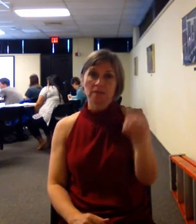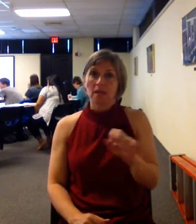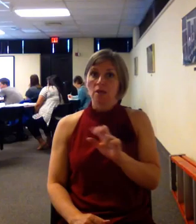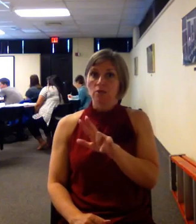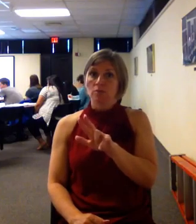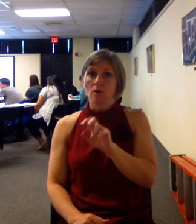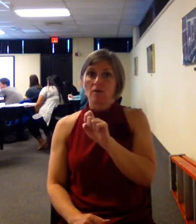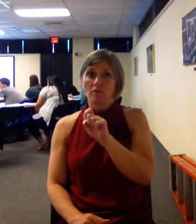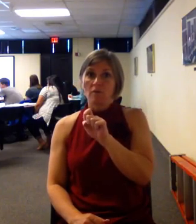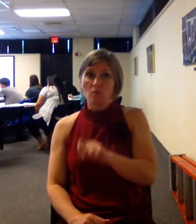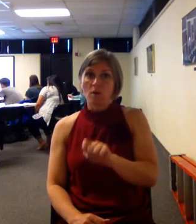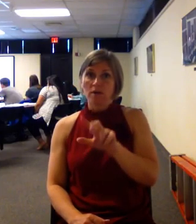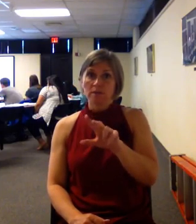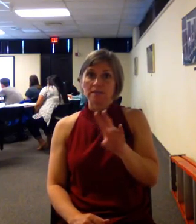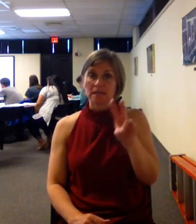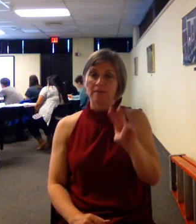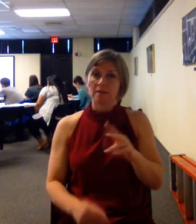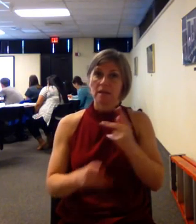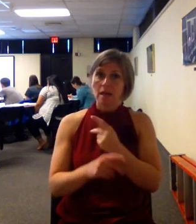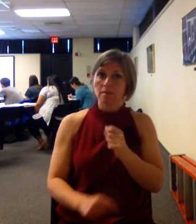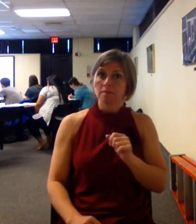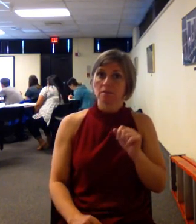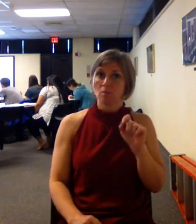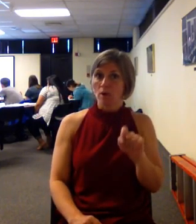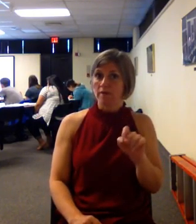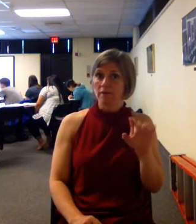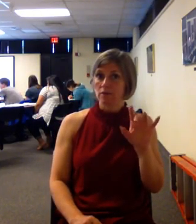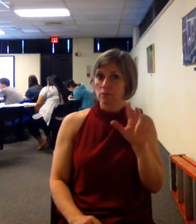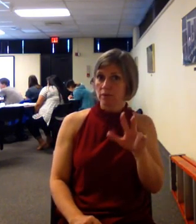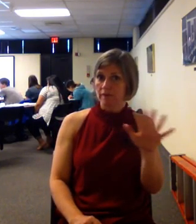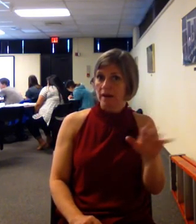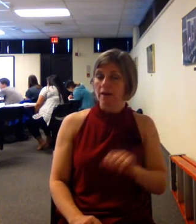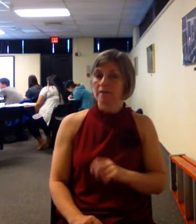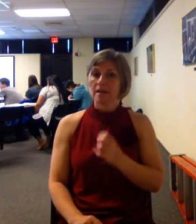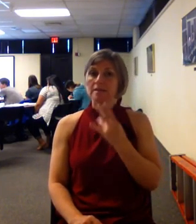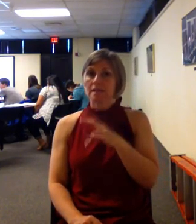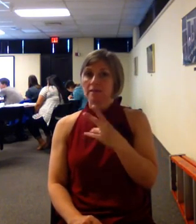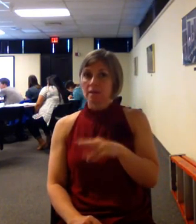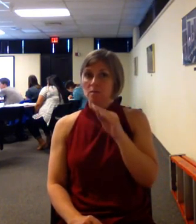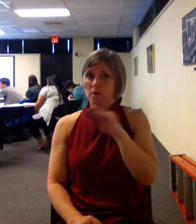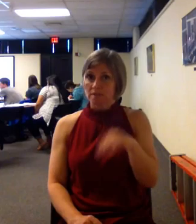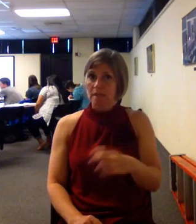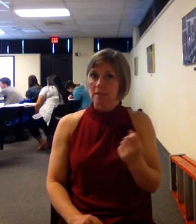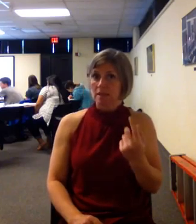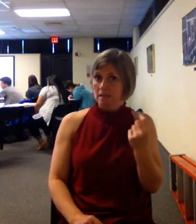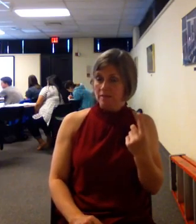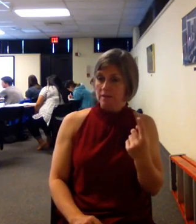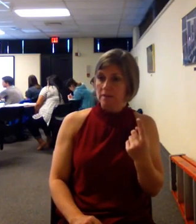the 14.5, take care of that. 17% times the 11% cost of your preferred stock. And then